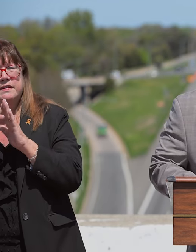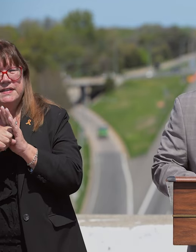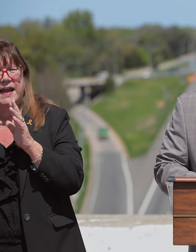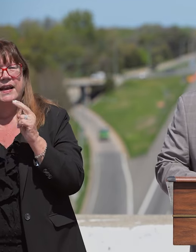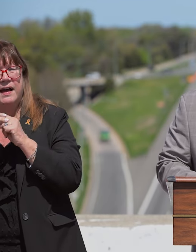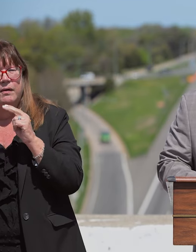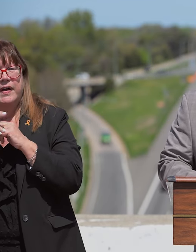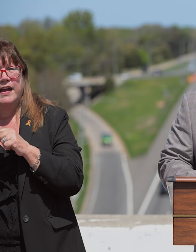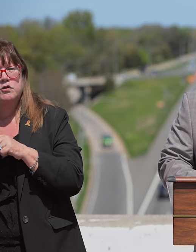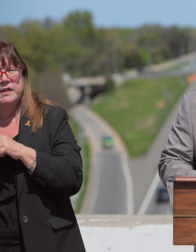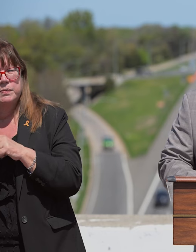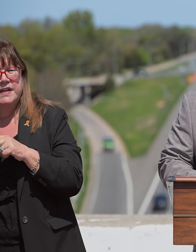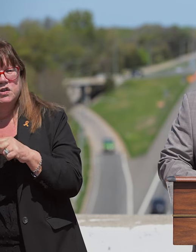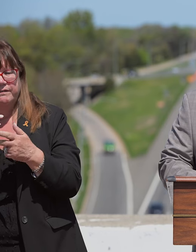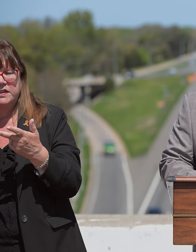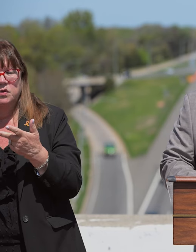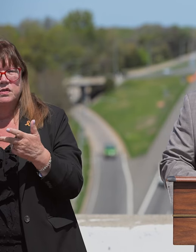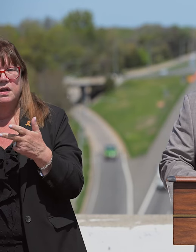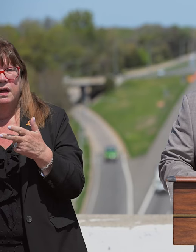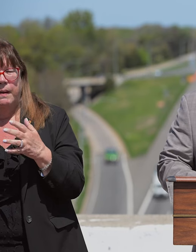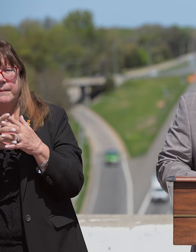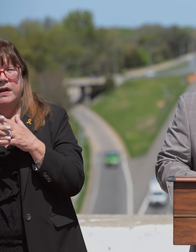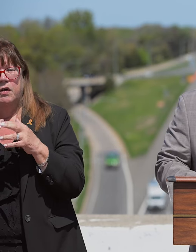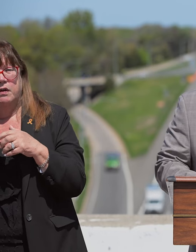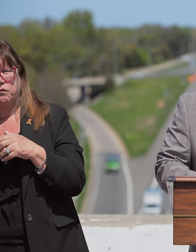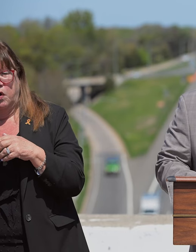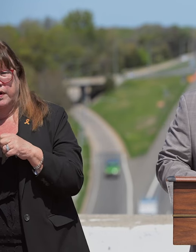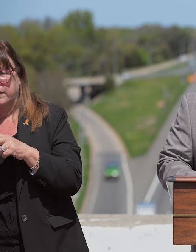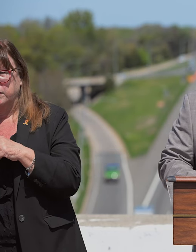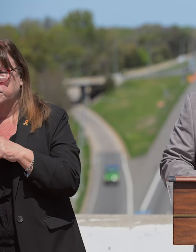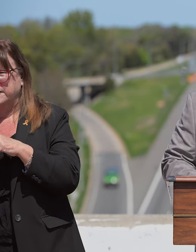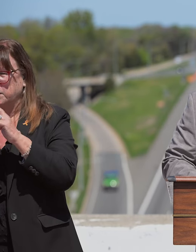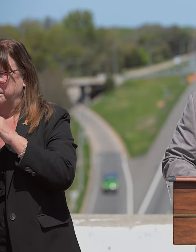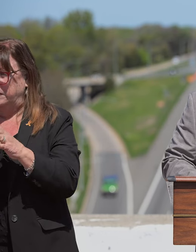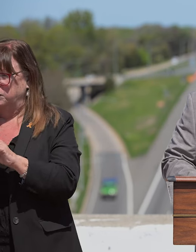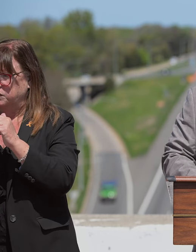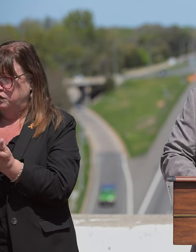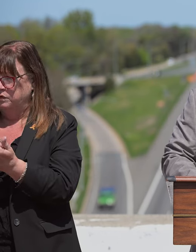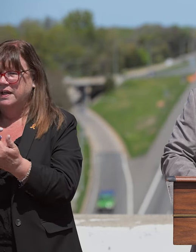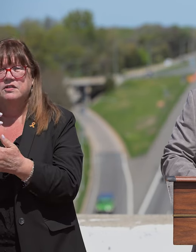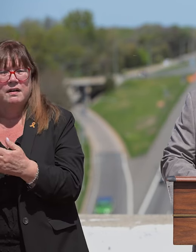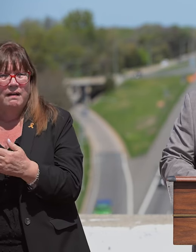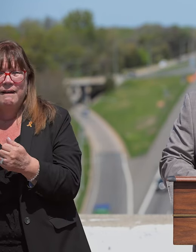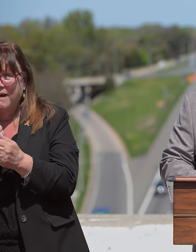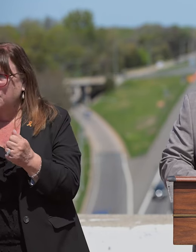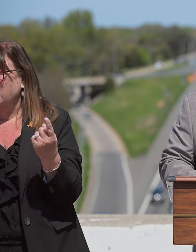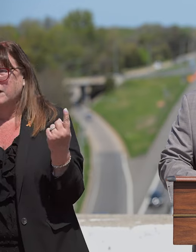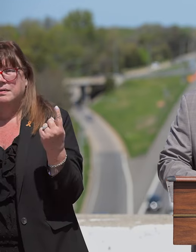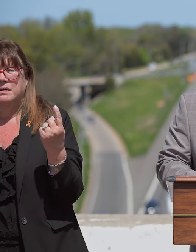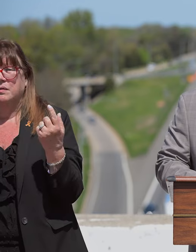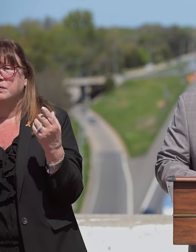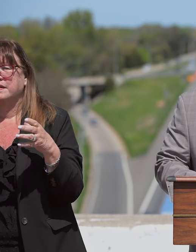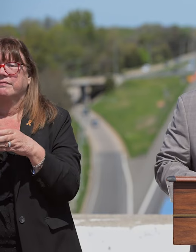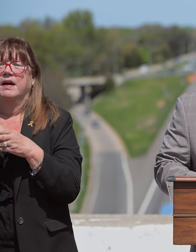Officials, the American Road and Transportation Builders Association, and everyone who